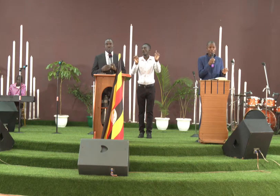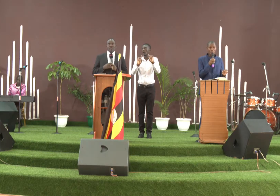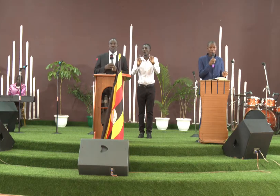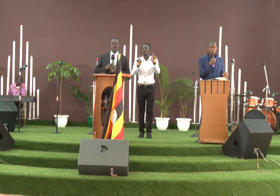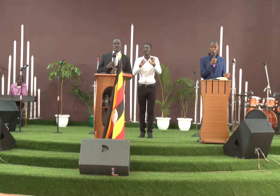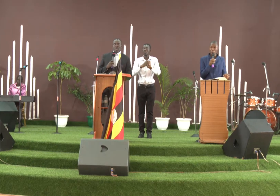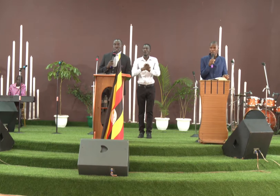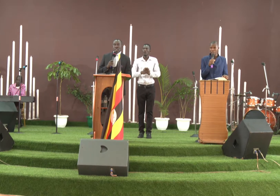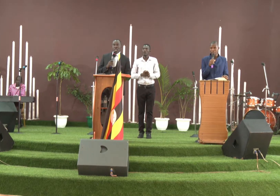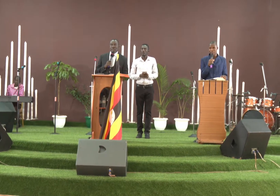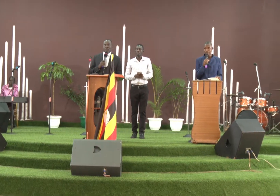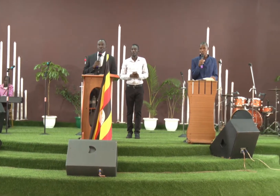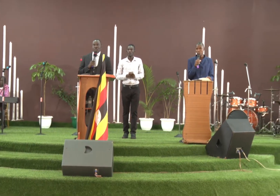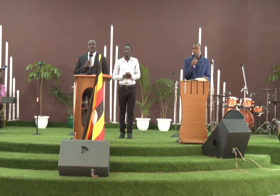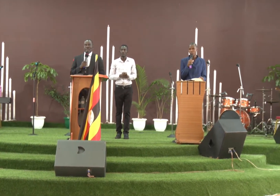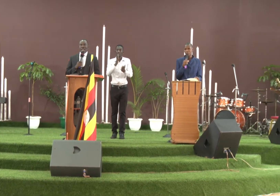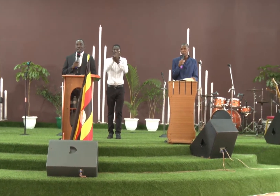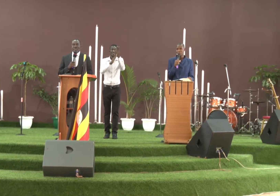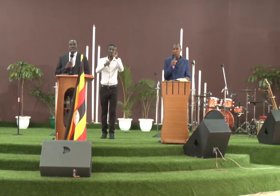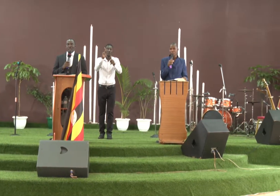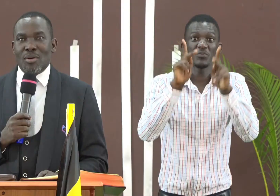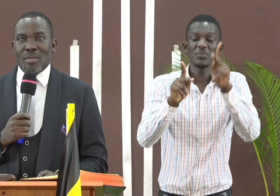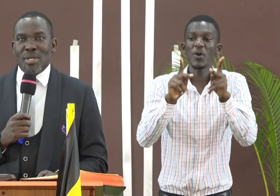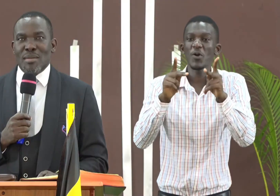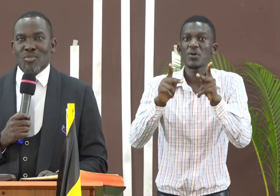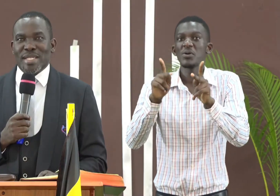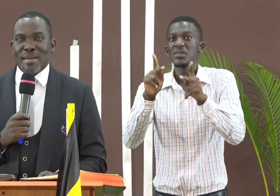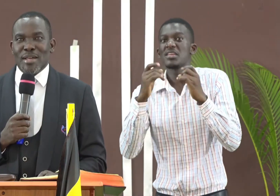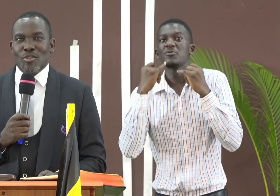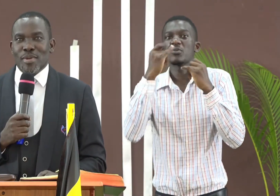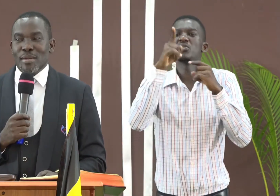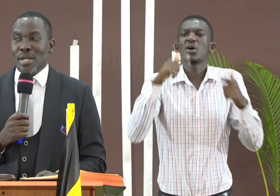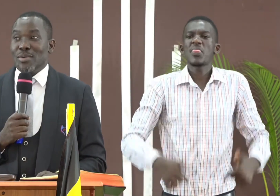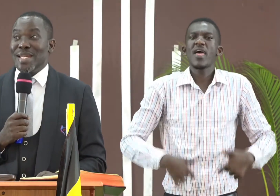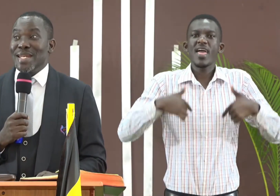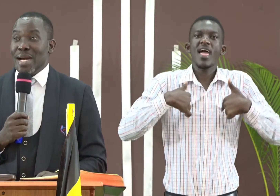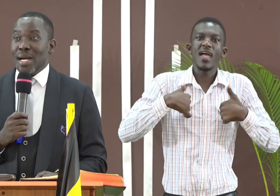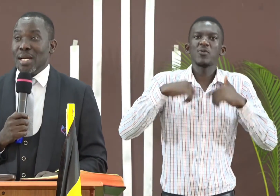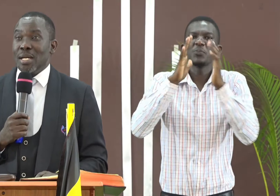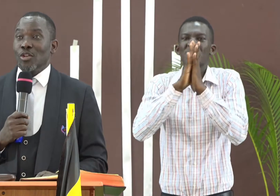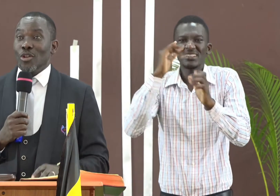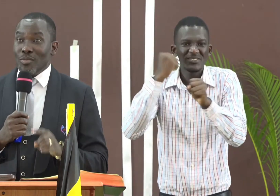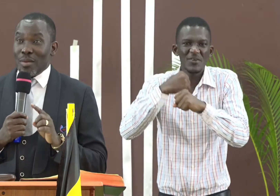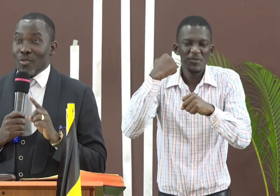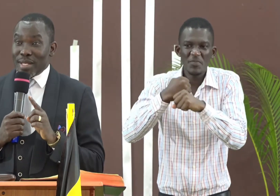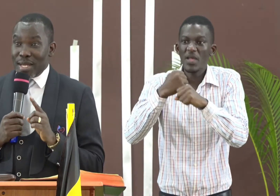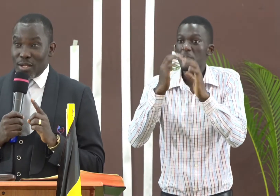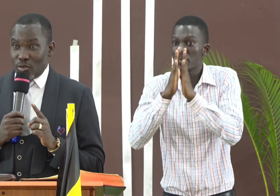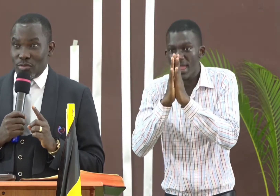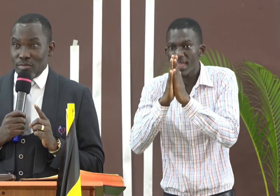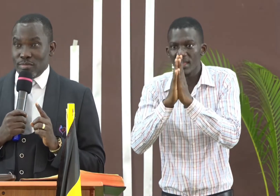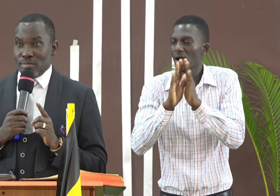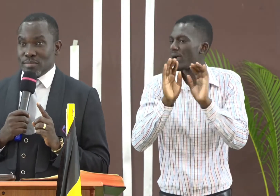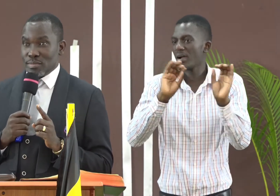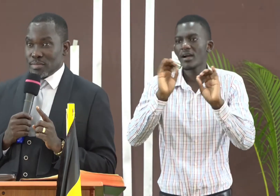not alive because of your prayers. Abamu kumwe babagamba oli mulamu saba nnyo obeere mulamu nedda toli mulamu lwa saala